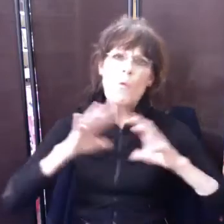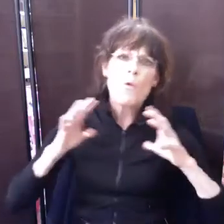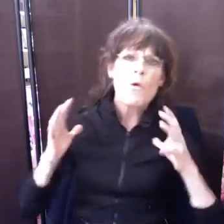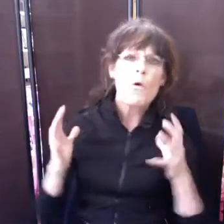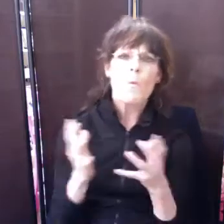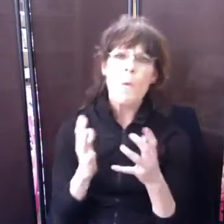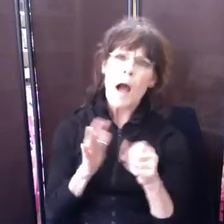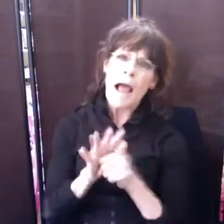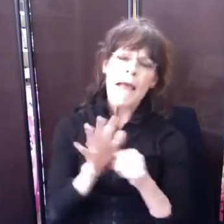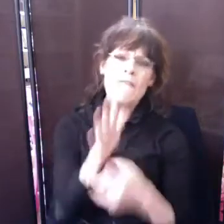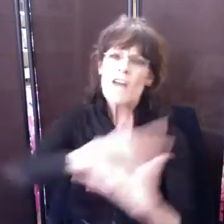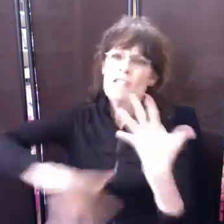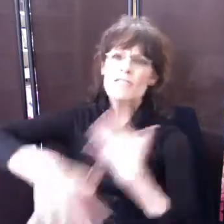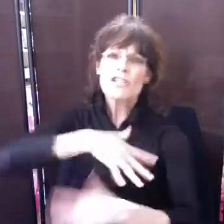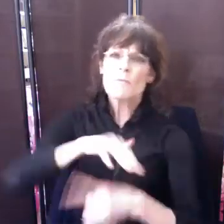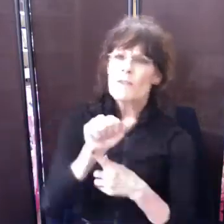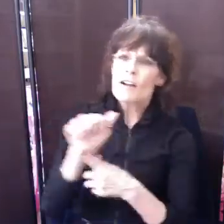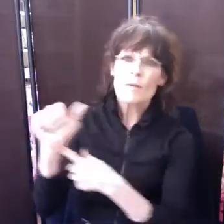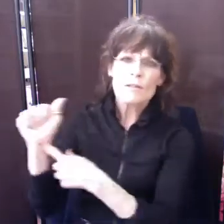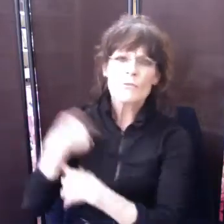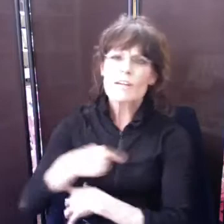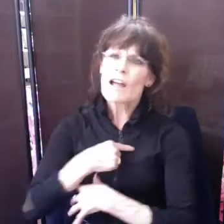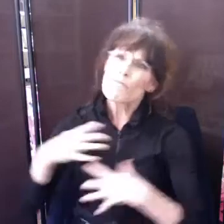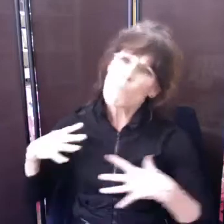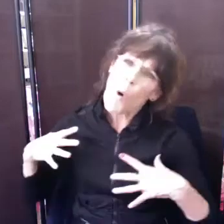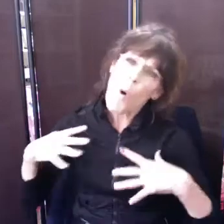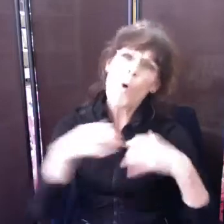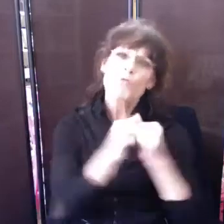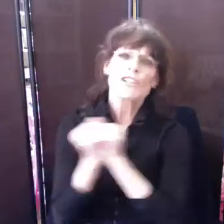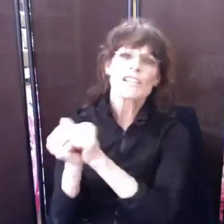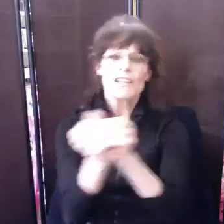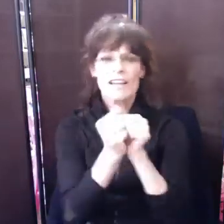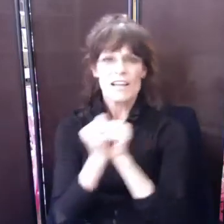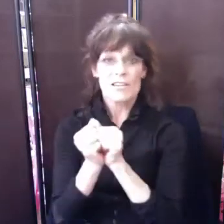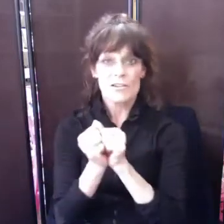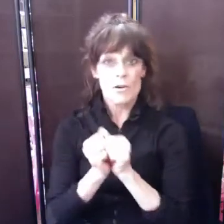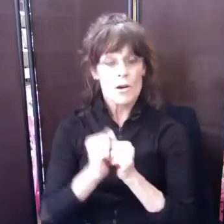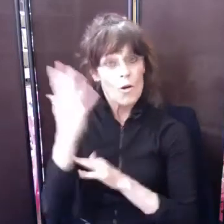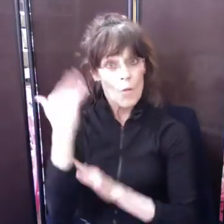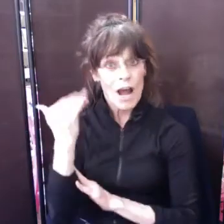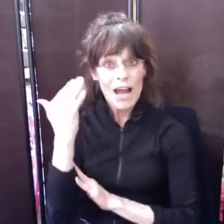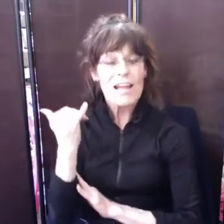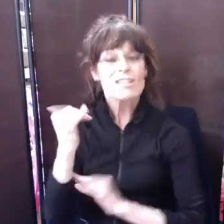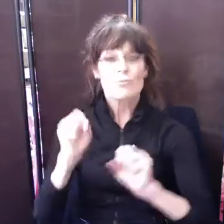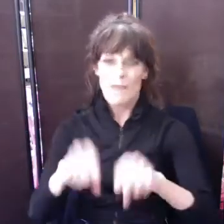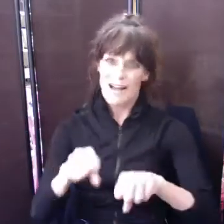Alcoholics Anonymous and how we have pulled together in order to make it possible for us to continue